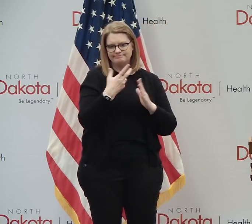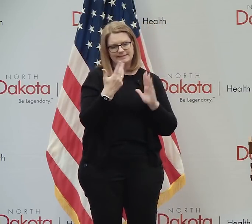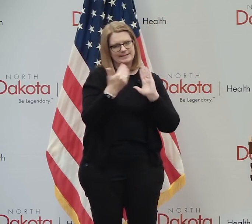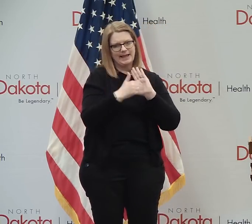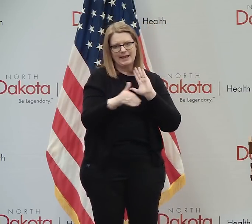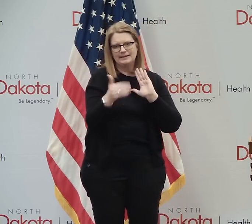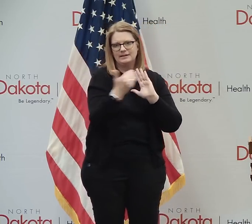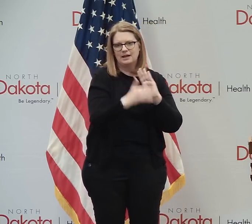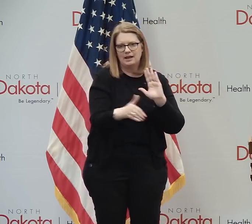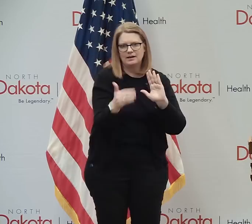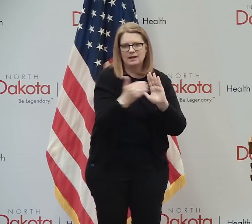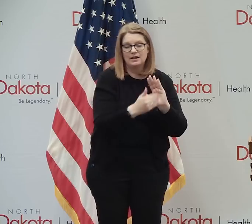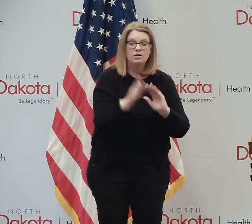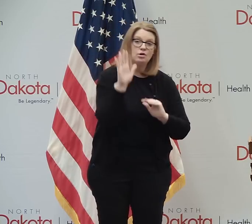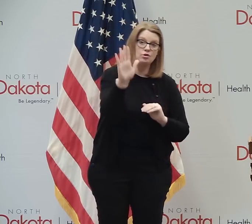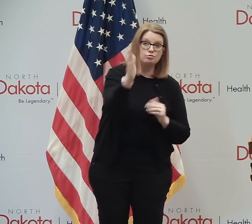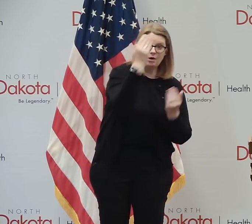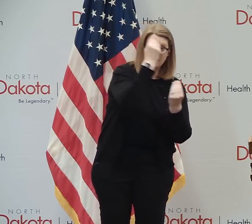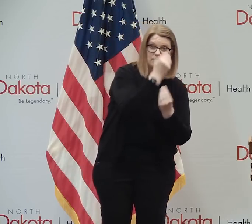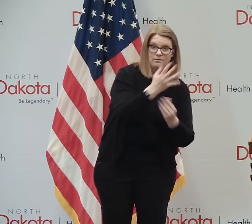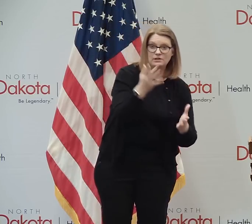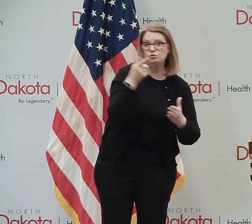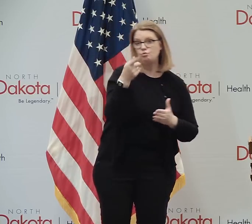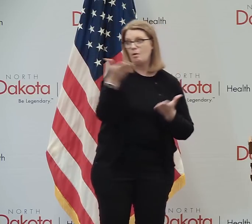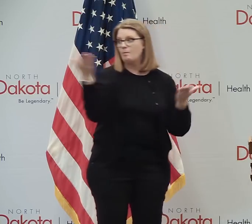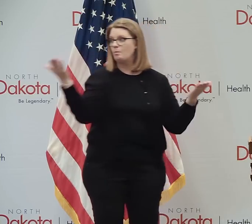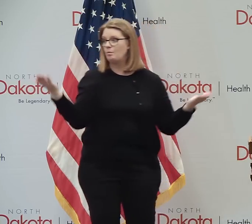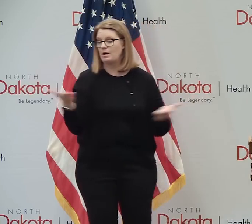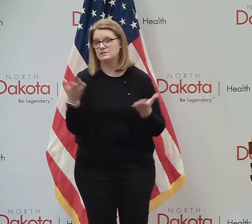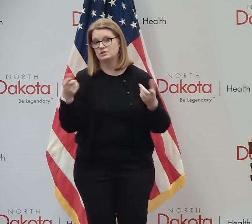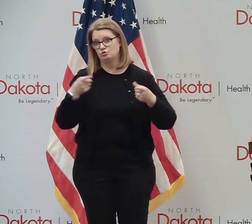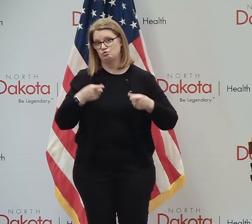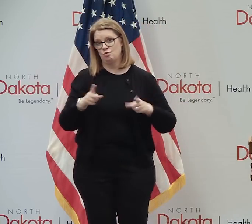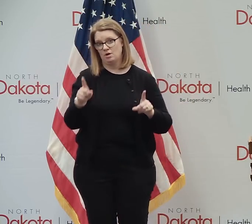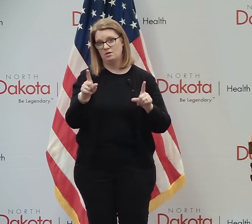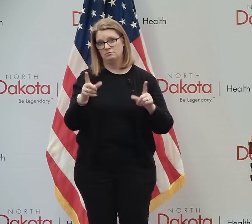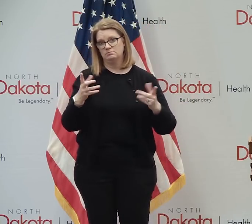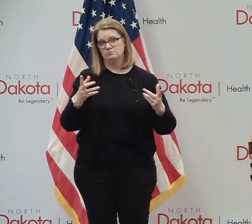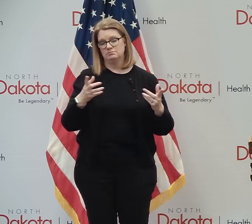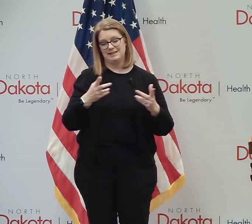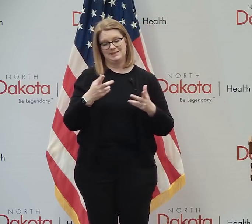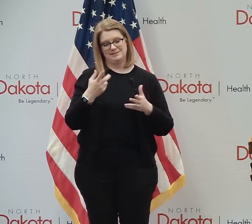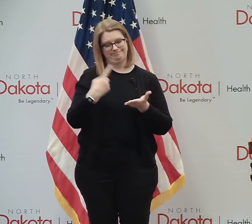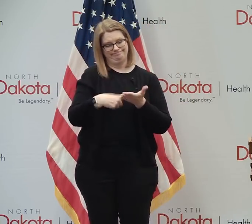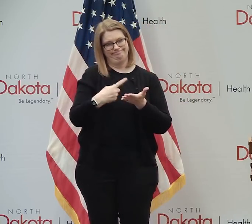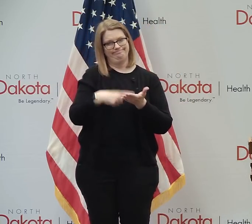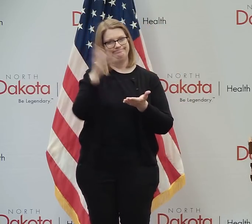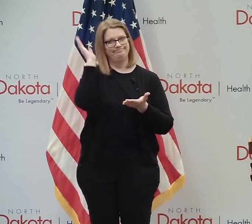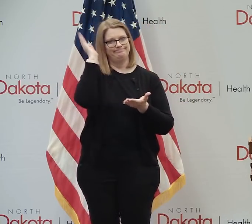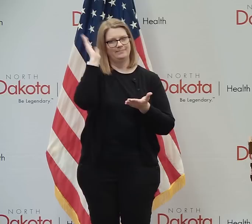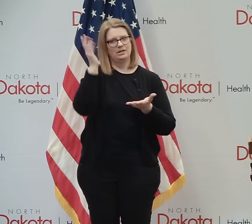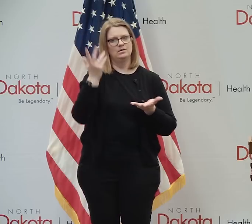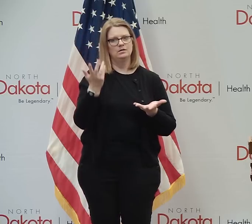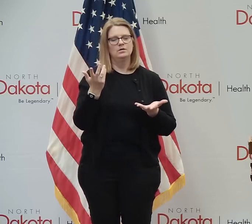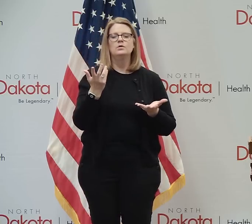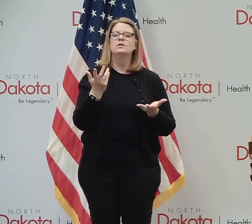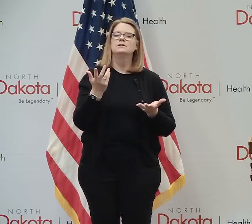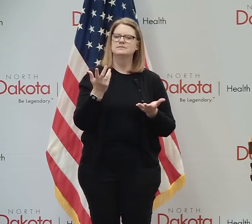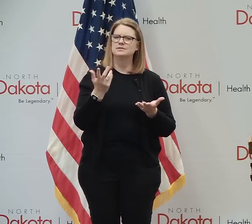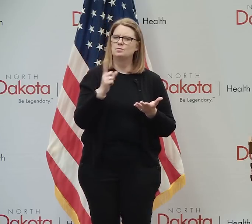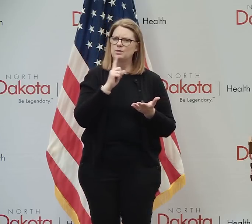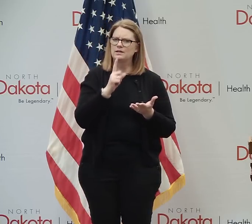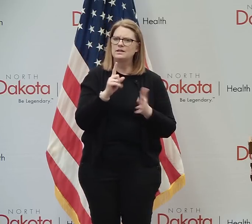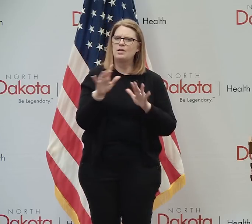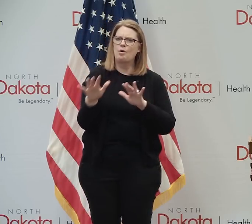because your information, your awareness, your presence during these briefings has helped, again, calm our state and